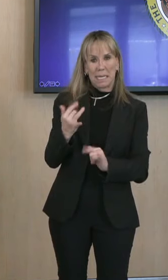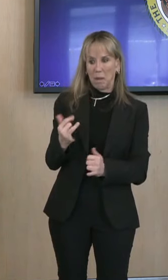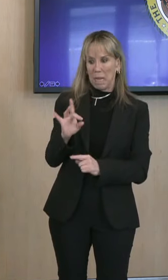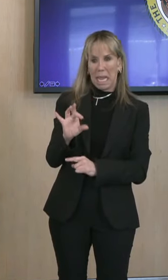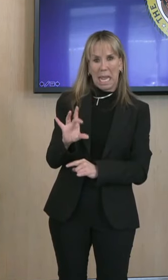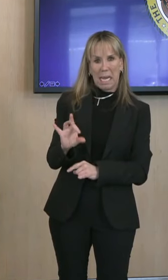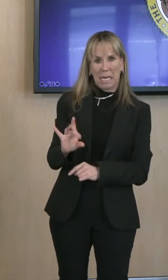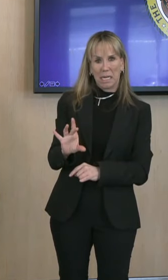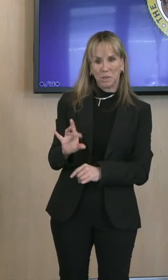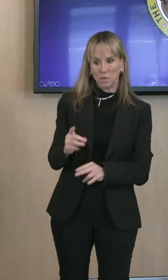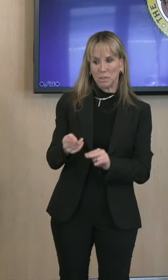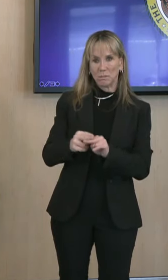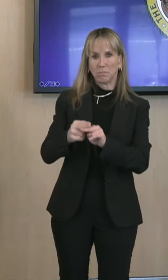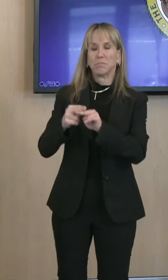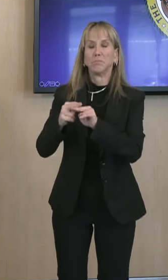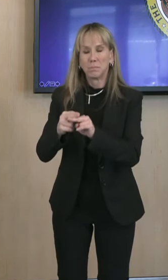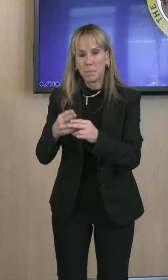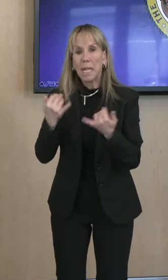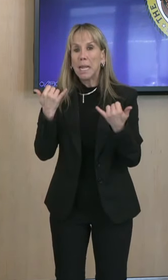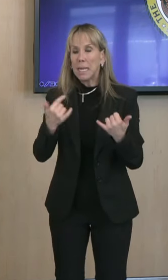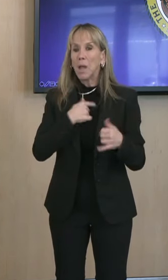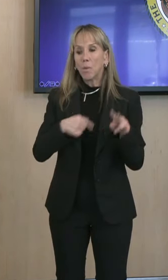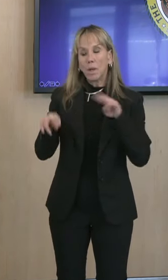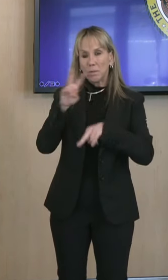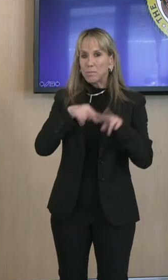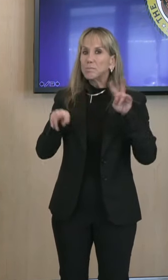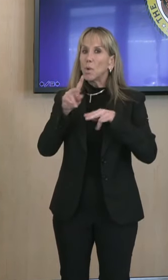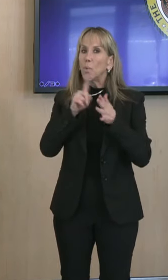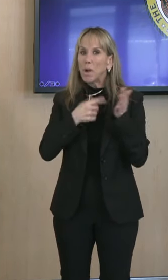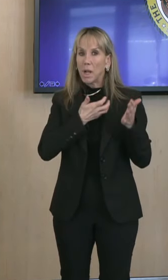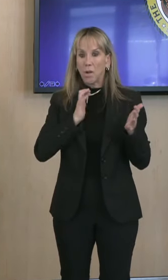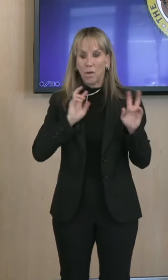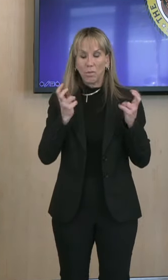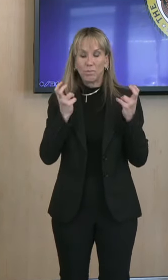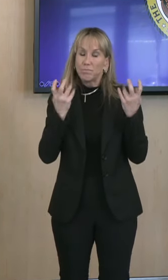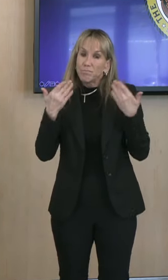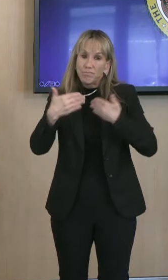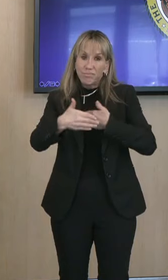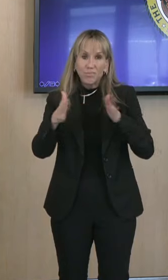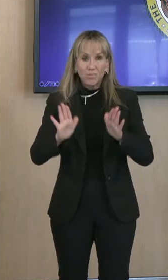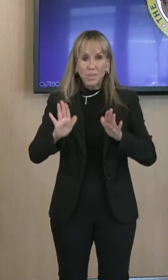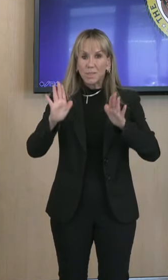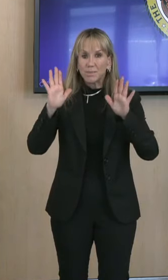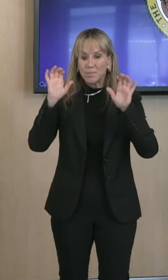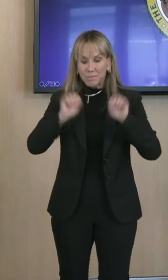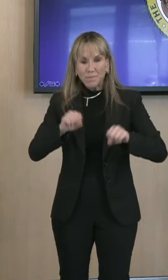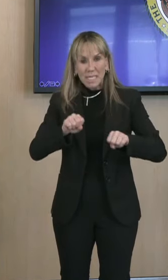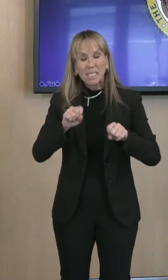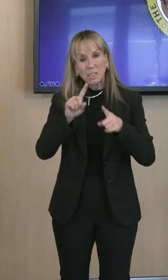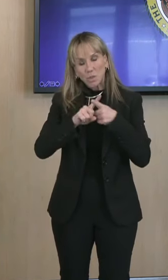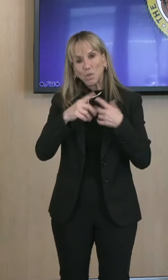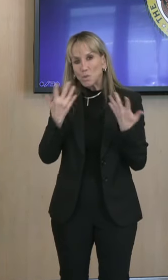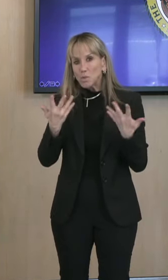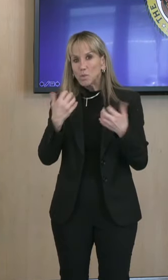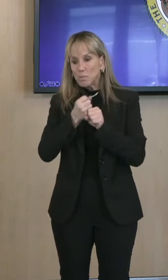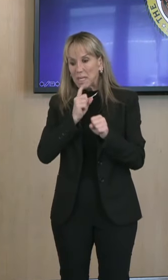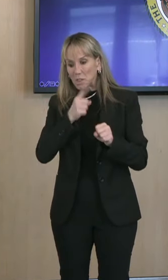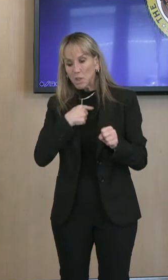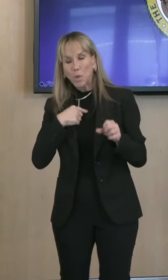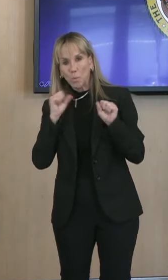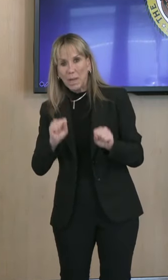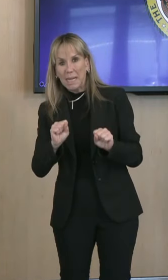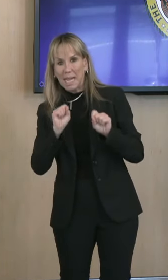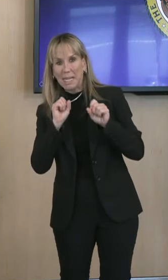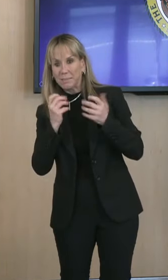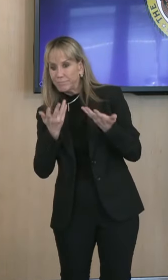800s now, we are evaluating both our capacity and ability to quantify those results. Supervisor, were you going